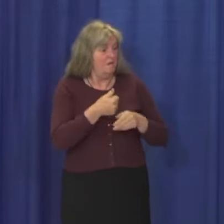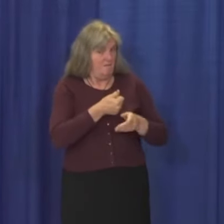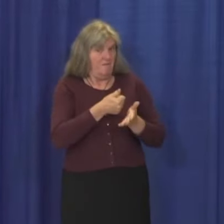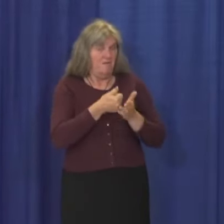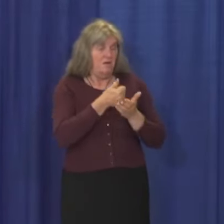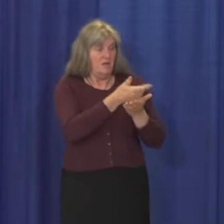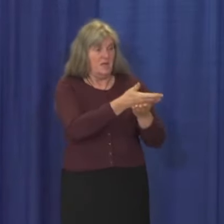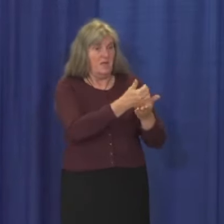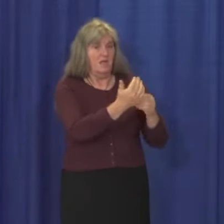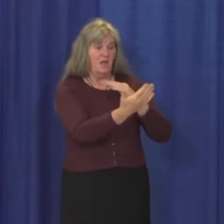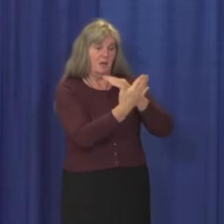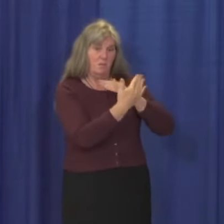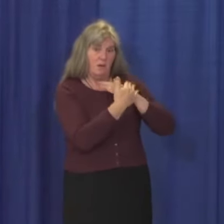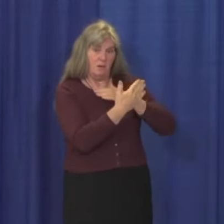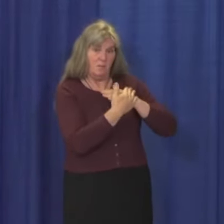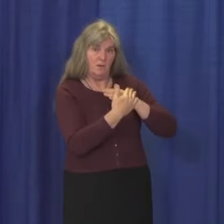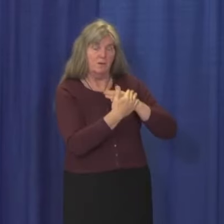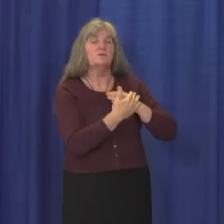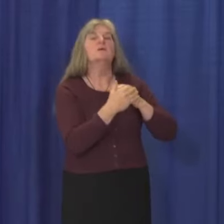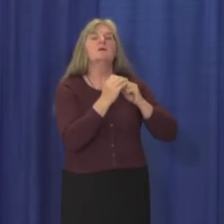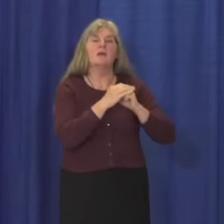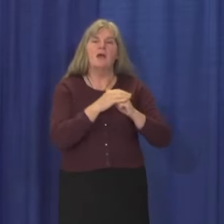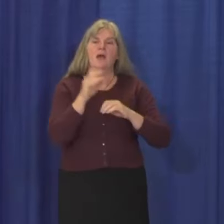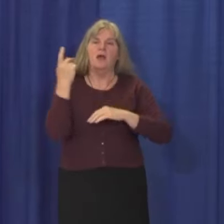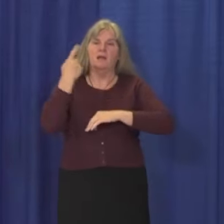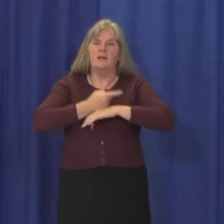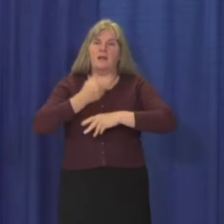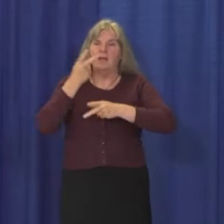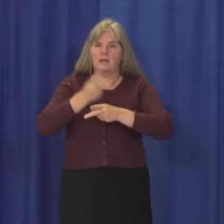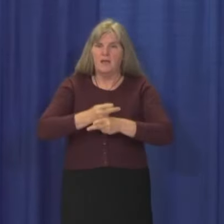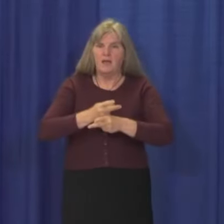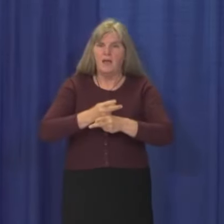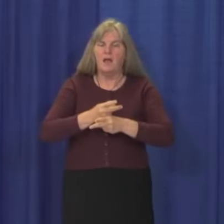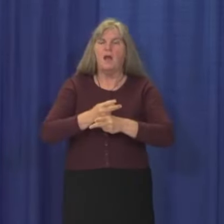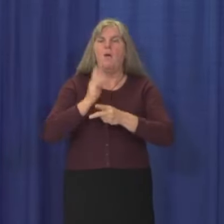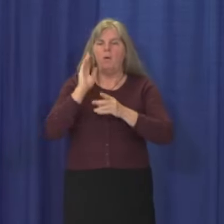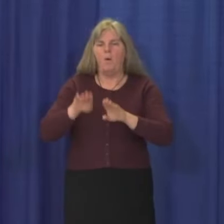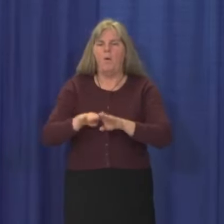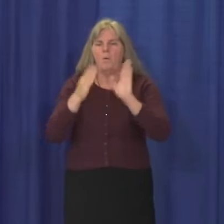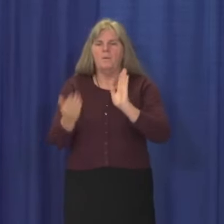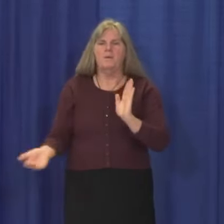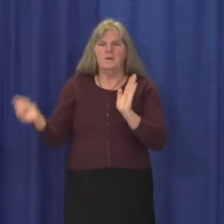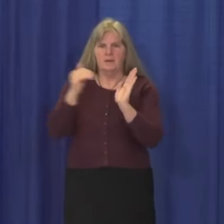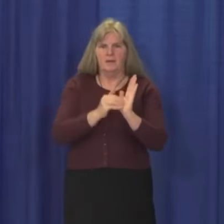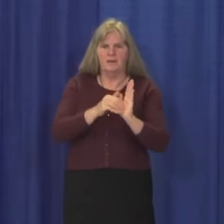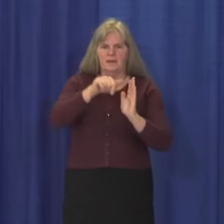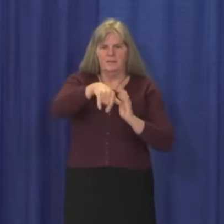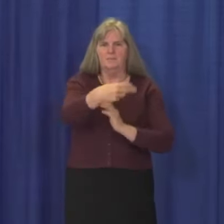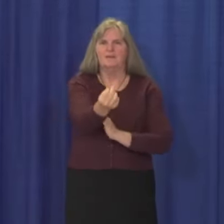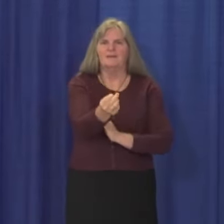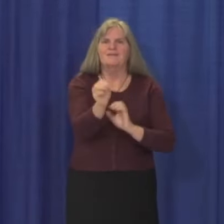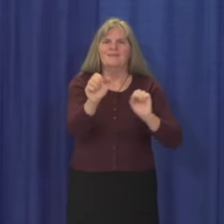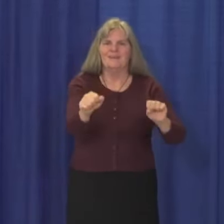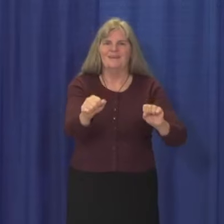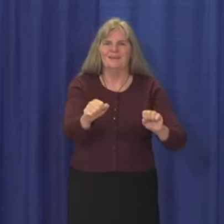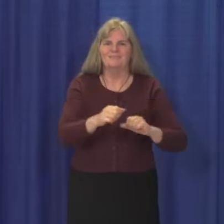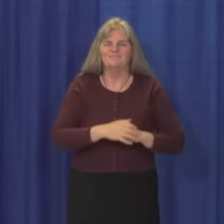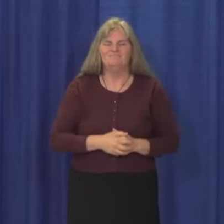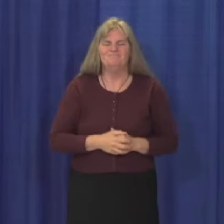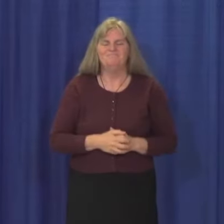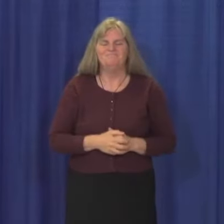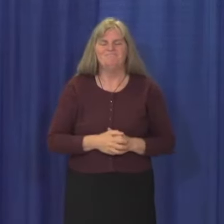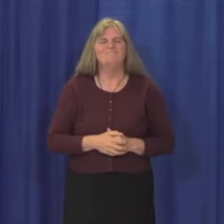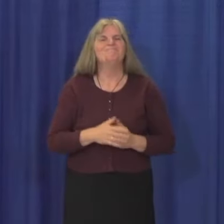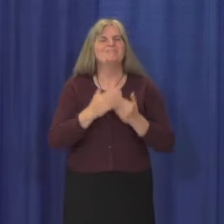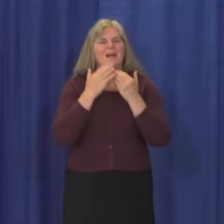Health, daycares will now be able to welcome all children again starting Monday. I want to